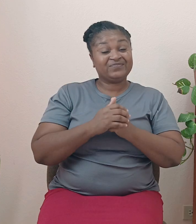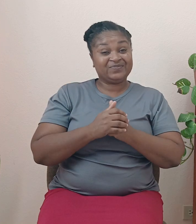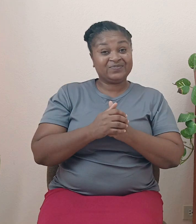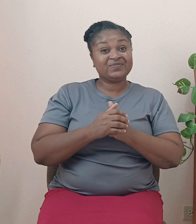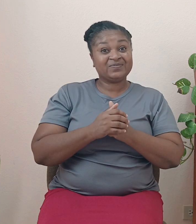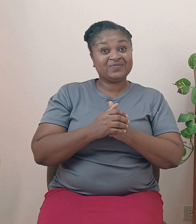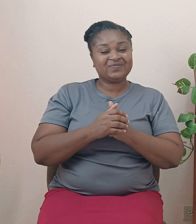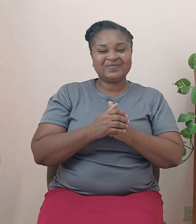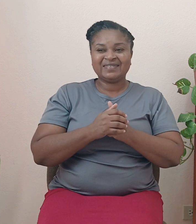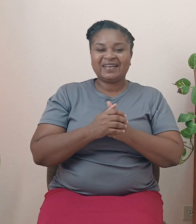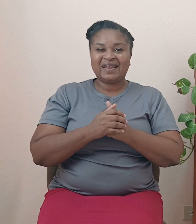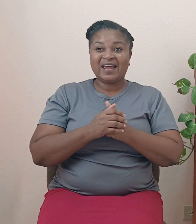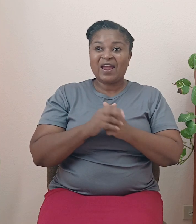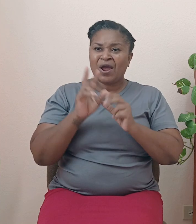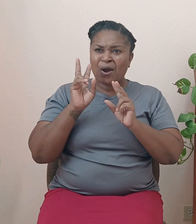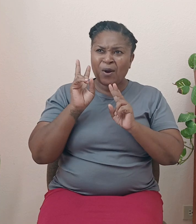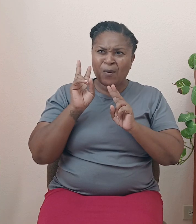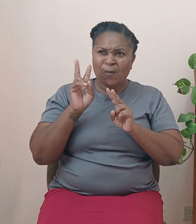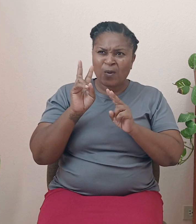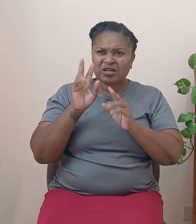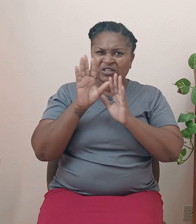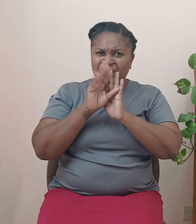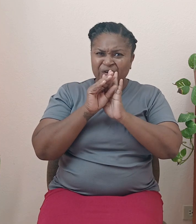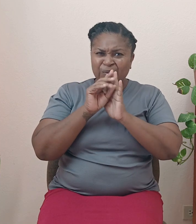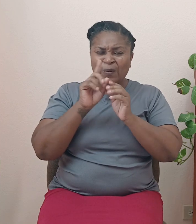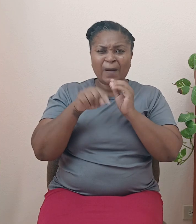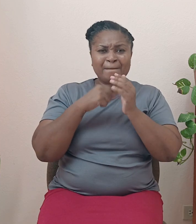Watch our video about Ruth and Boaz